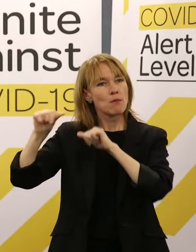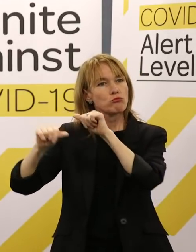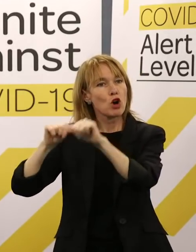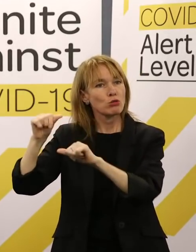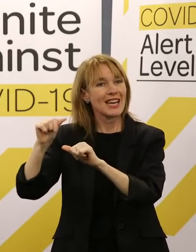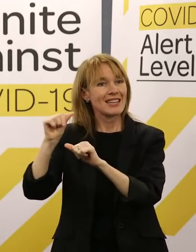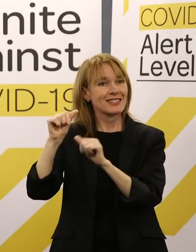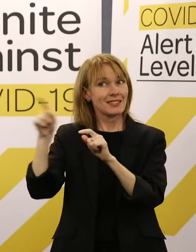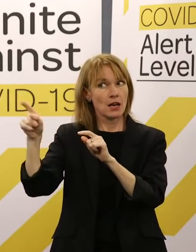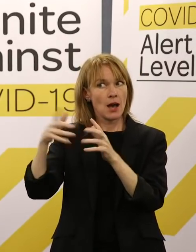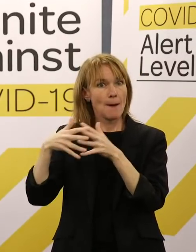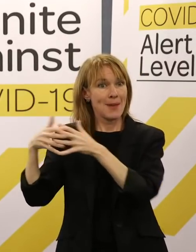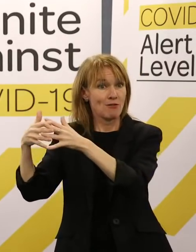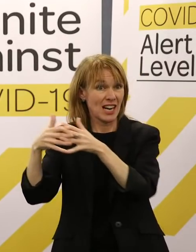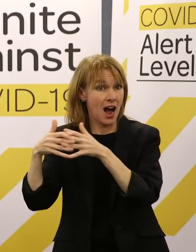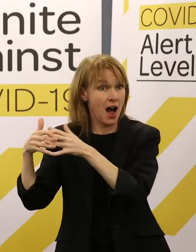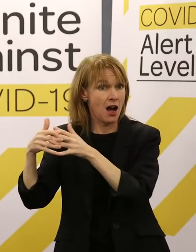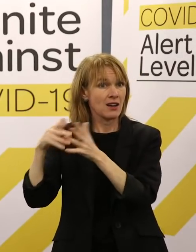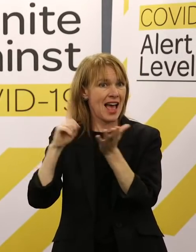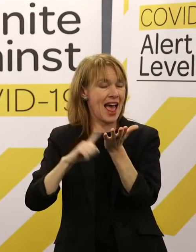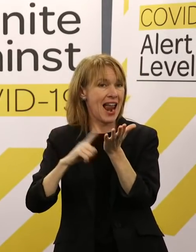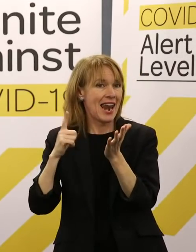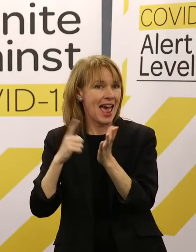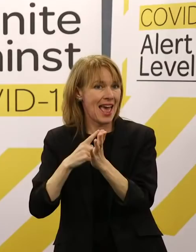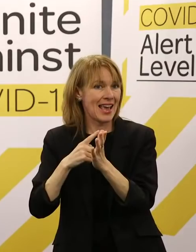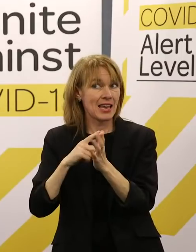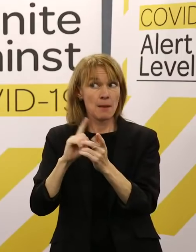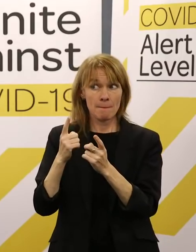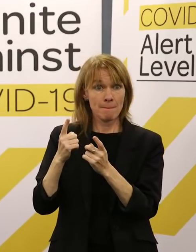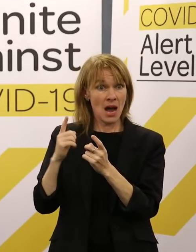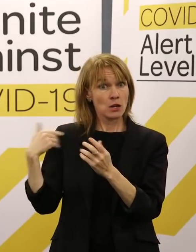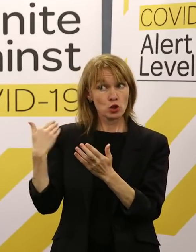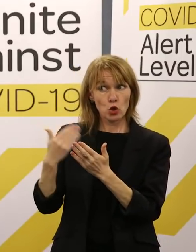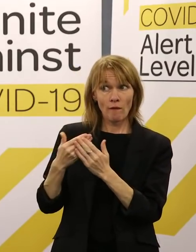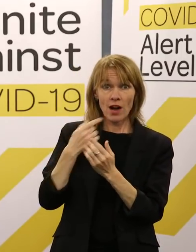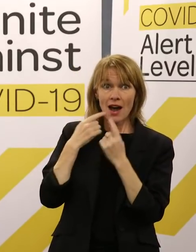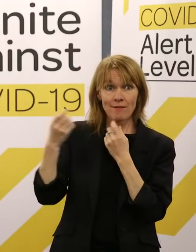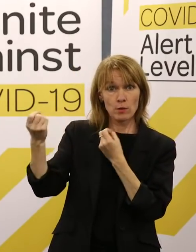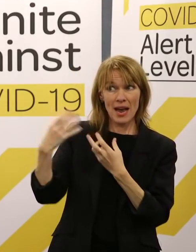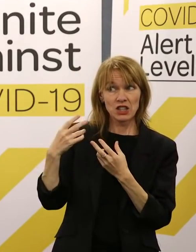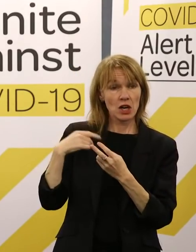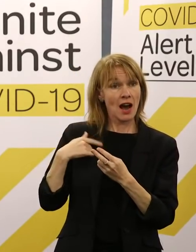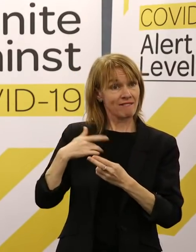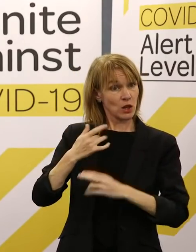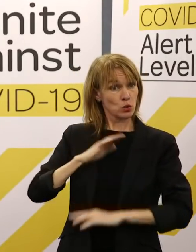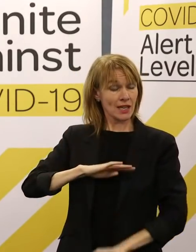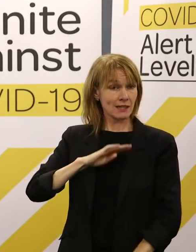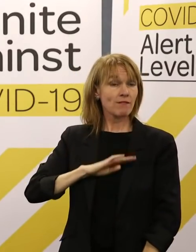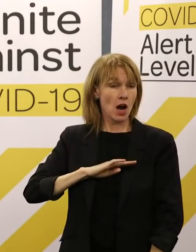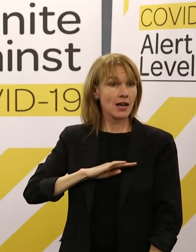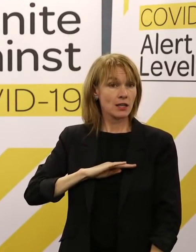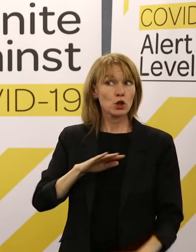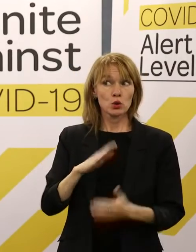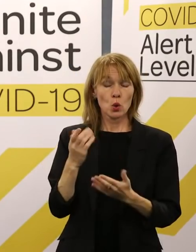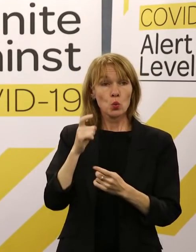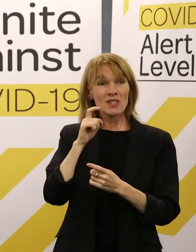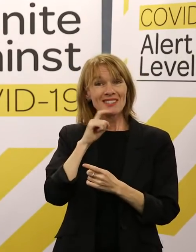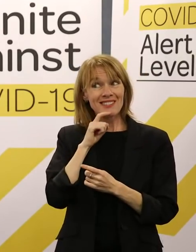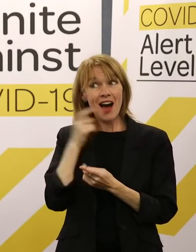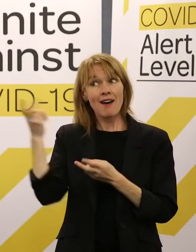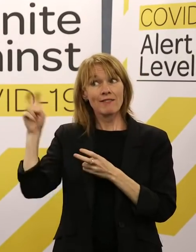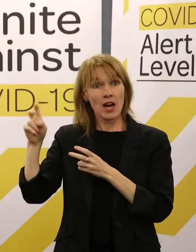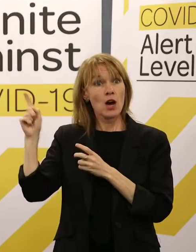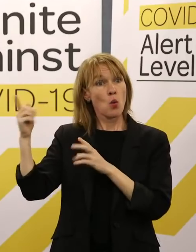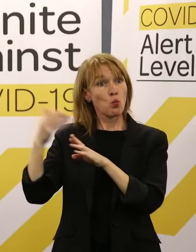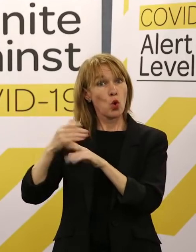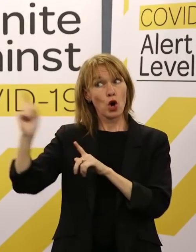understanding is everything looked very good and tight, and we have introduced that those crew coming back on that route do isolate at